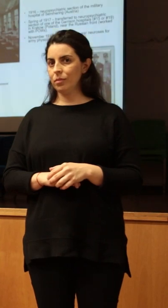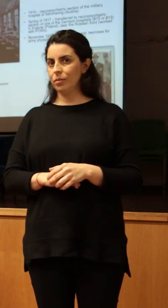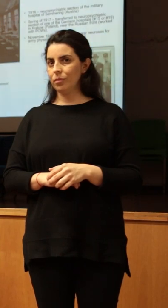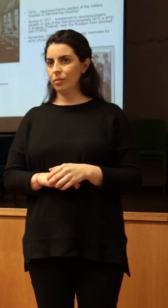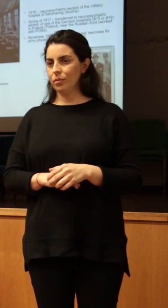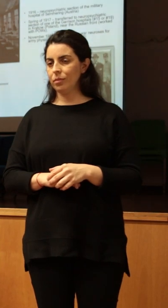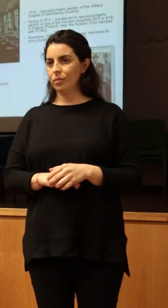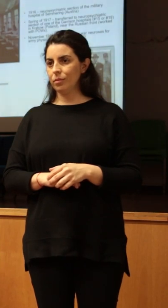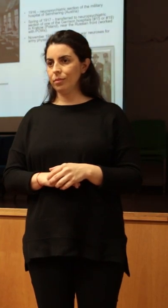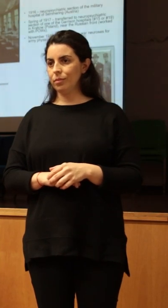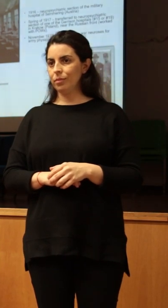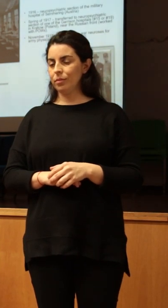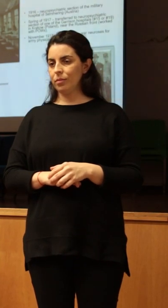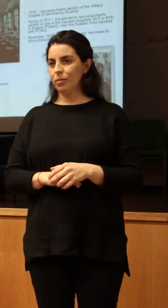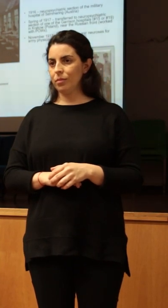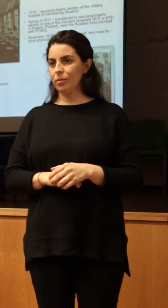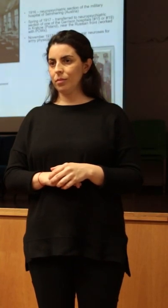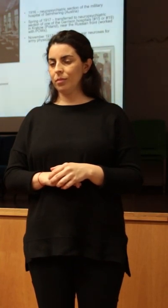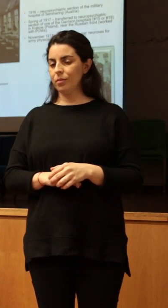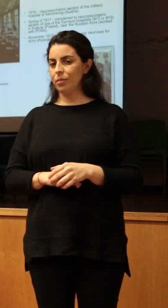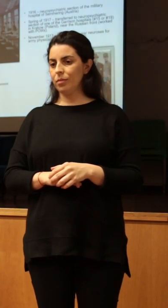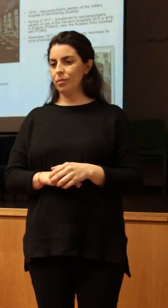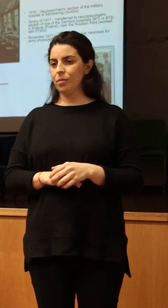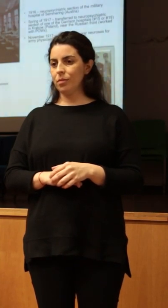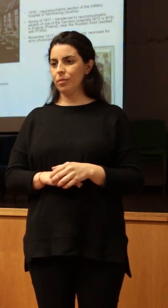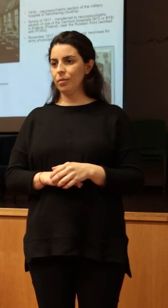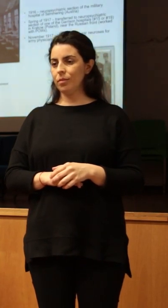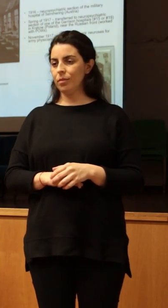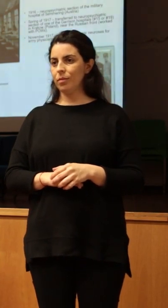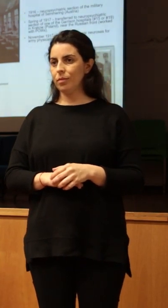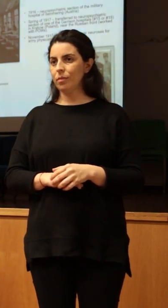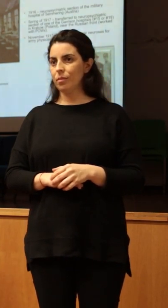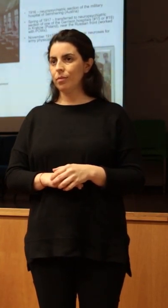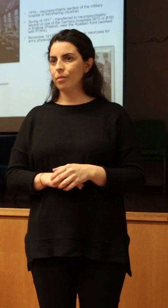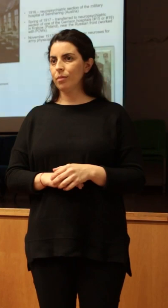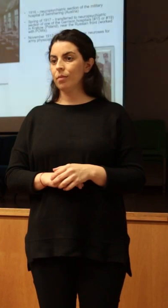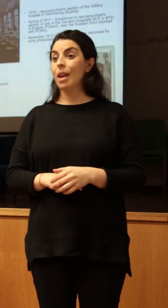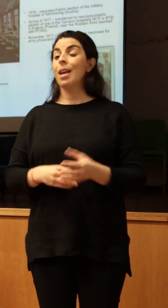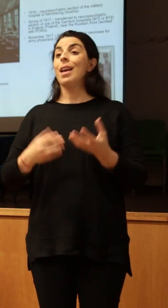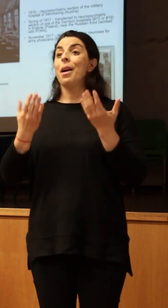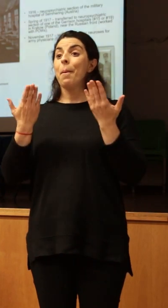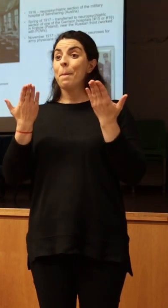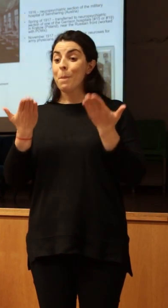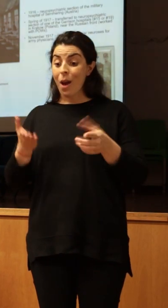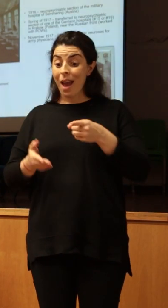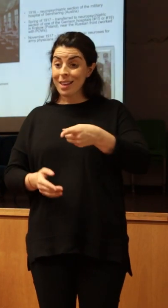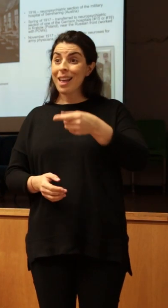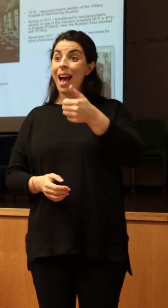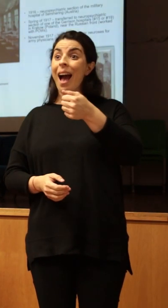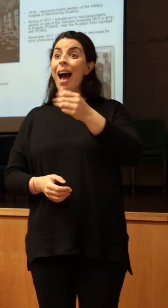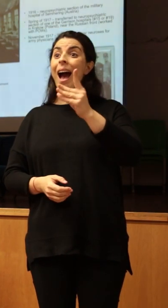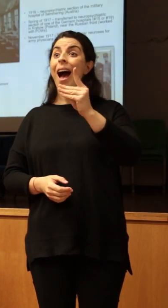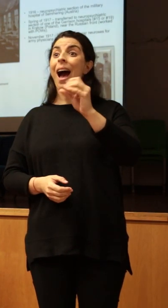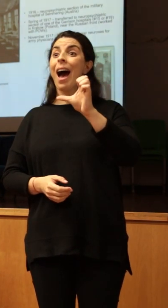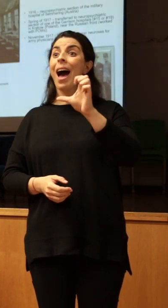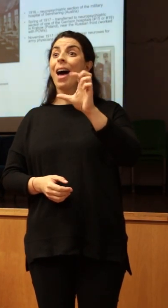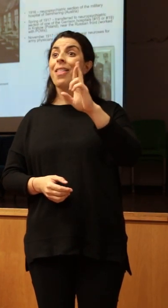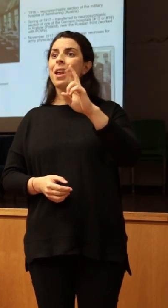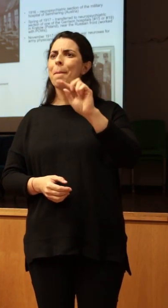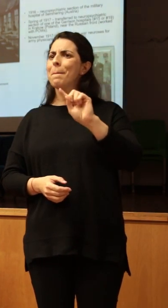war psychosis, and then later that became post-traumatic stress disorder. Adler fue el primero que